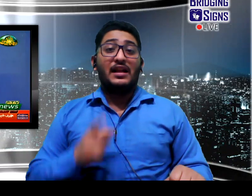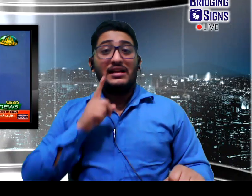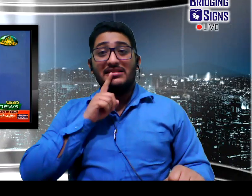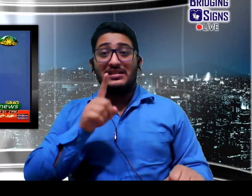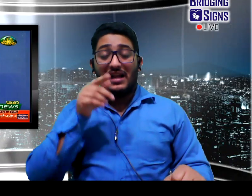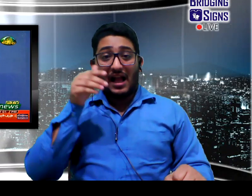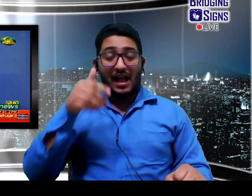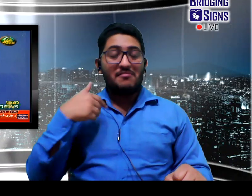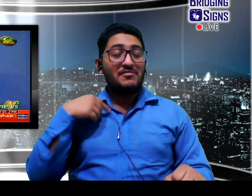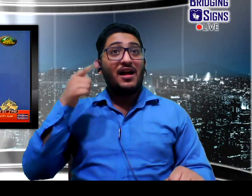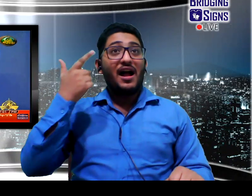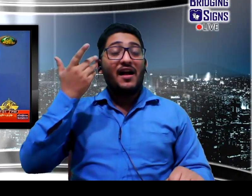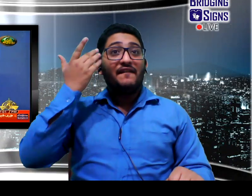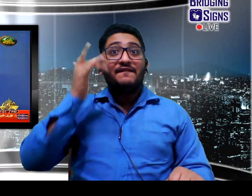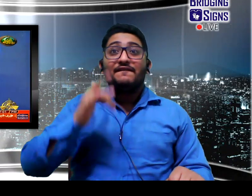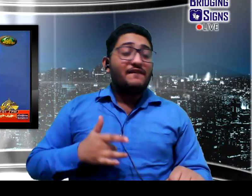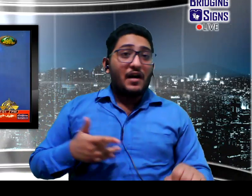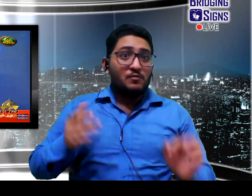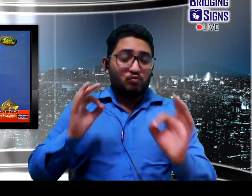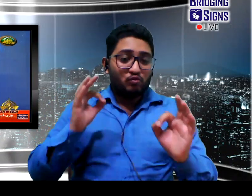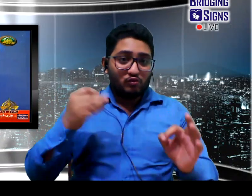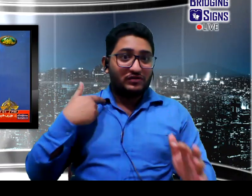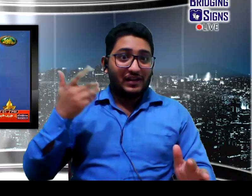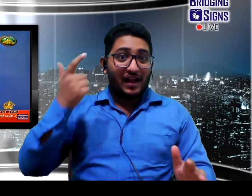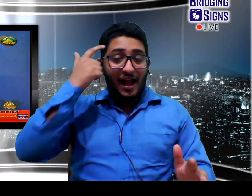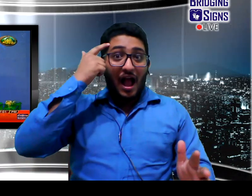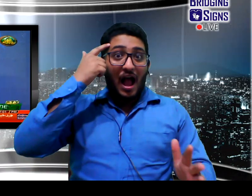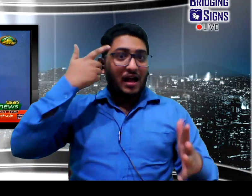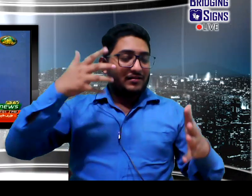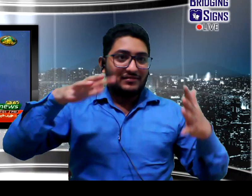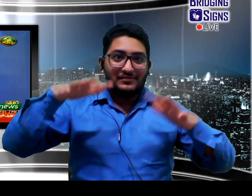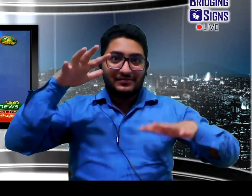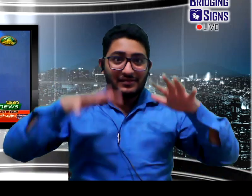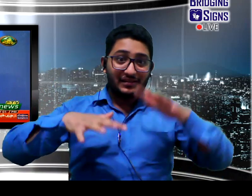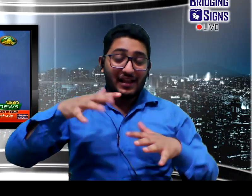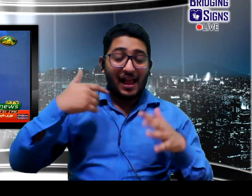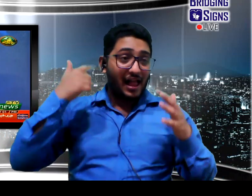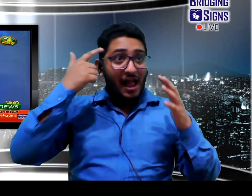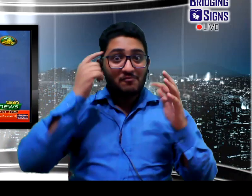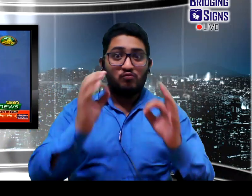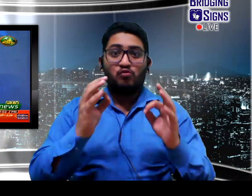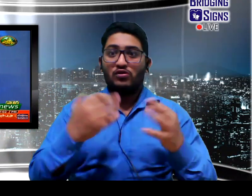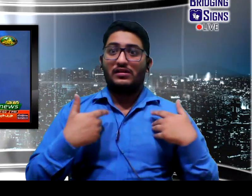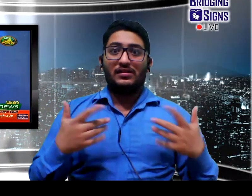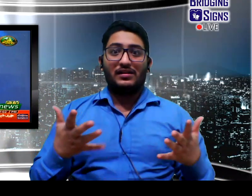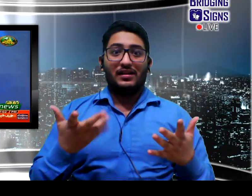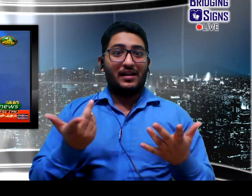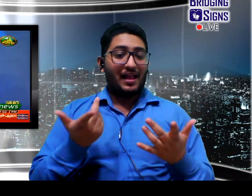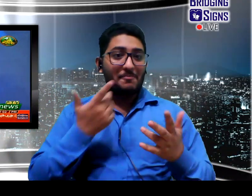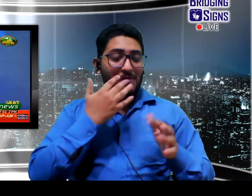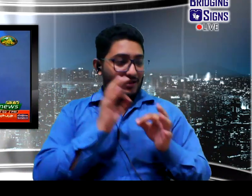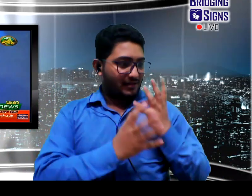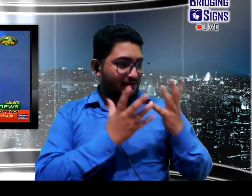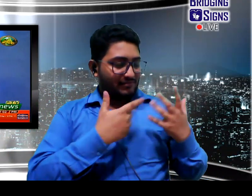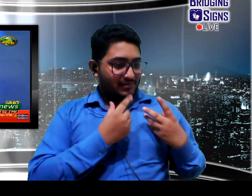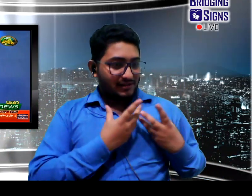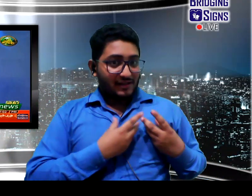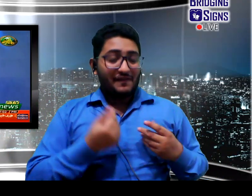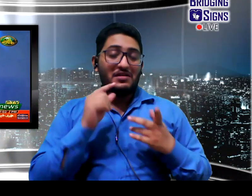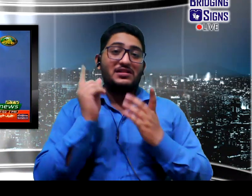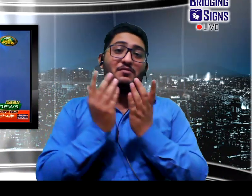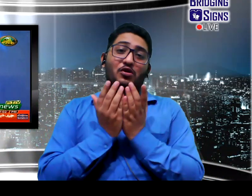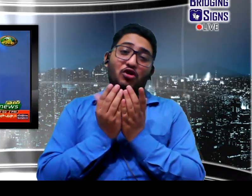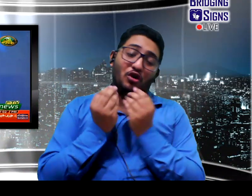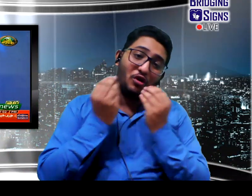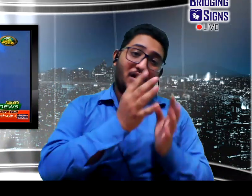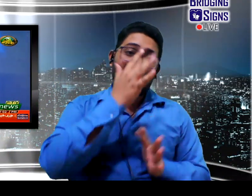trying to imagine what they must be going through right now. We just pray for them. May the Almighty Allah